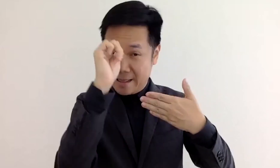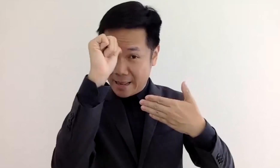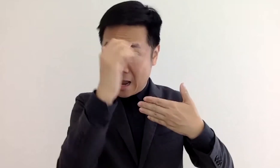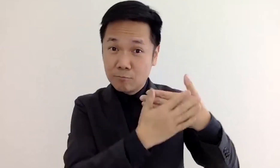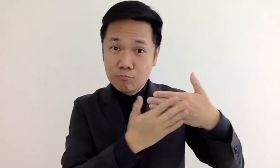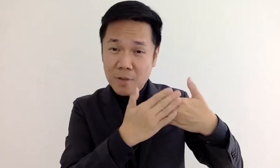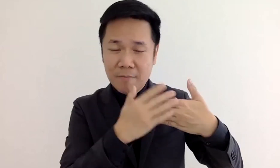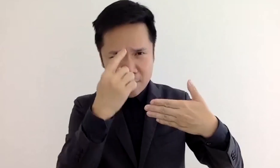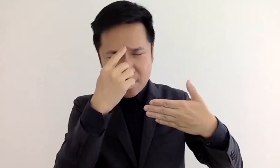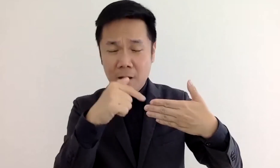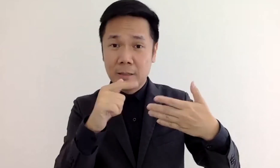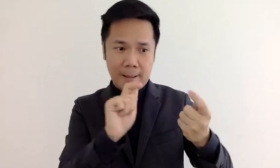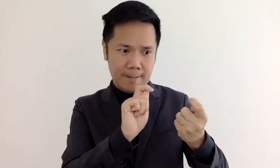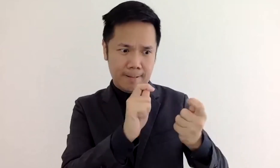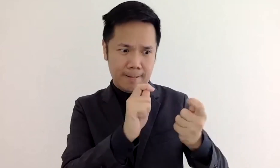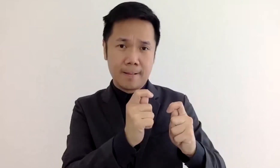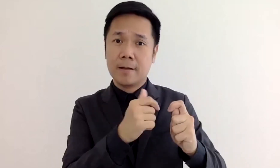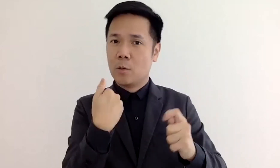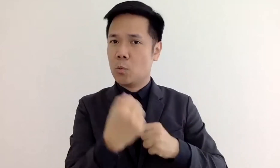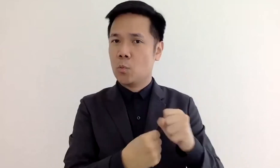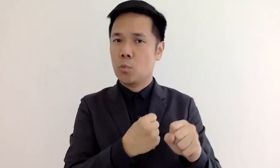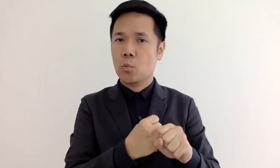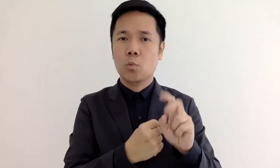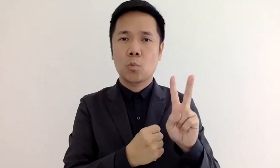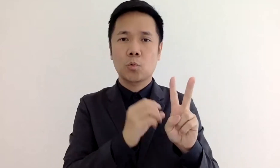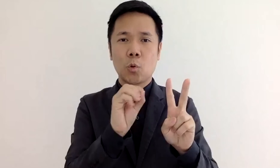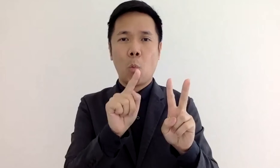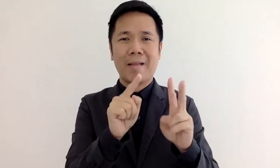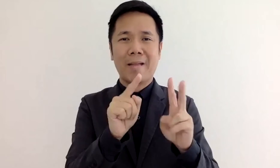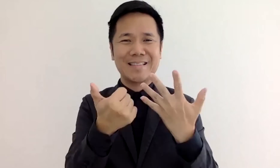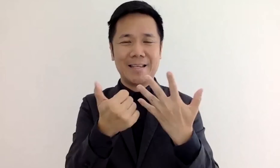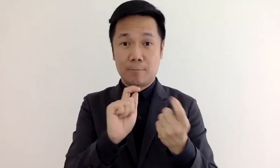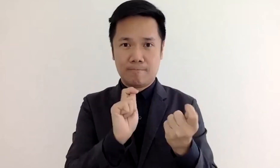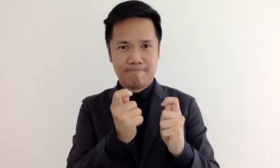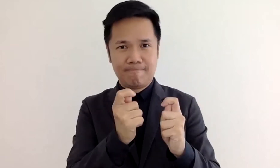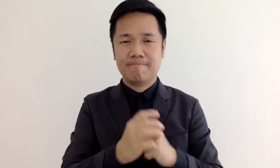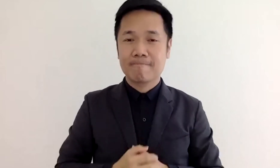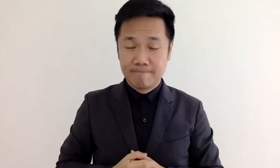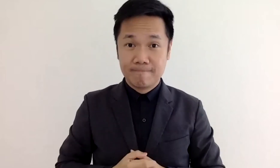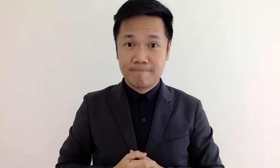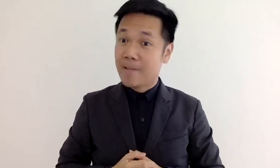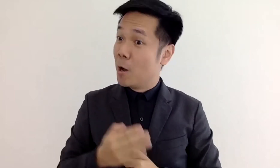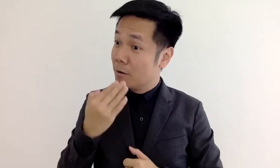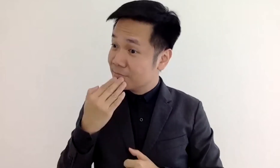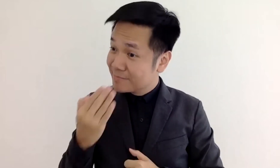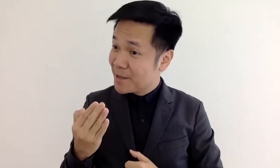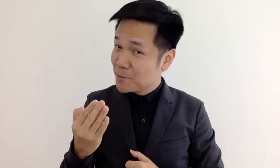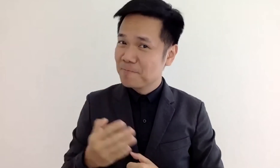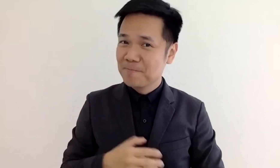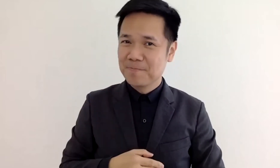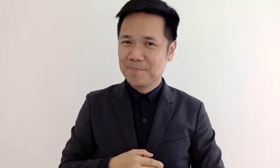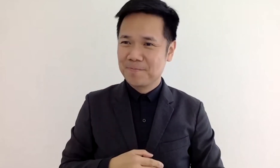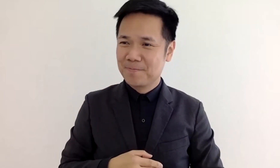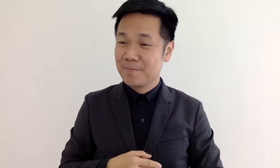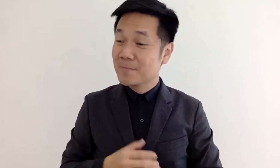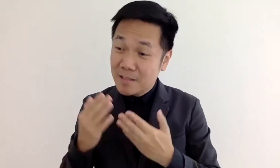which was currently revised in 2016. Thank you. Okay, thank you so much. Thank you very much,